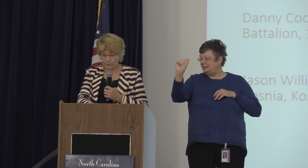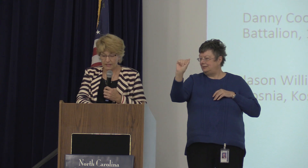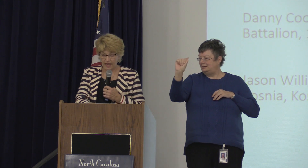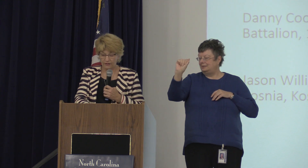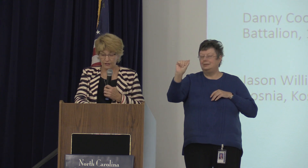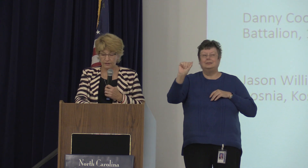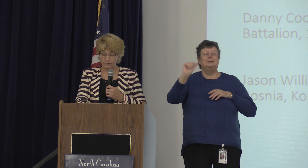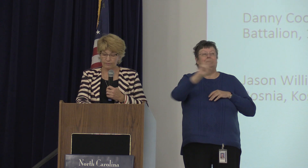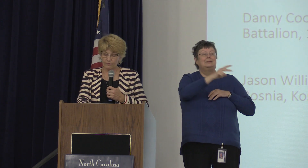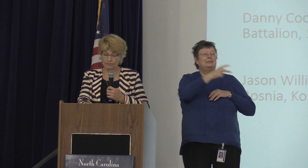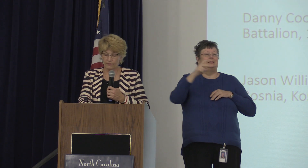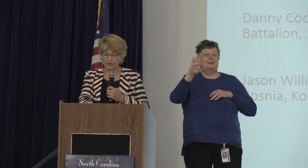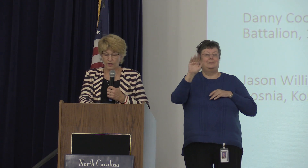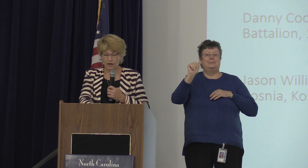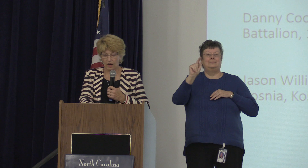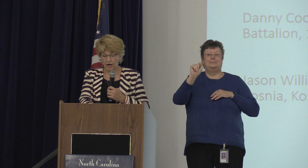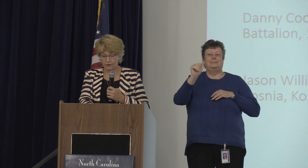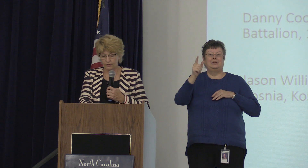2nd Battalion,